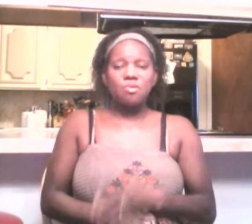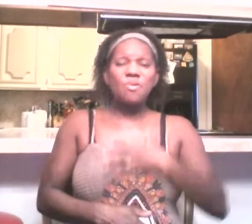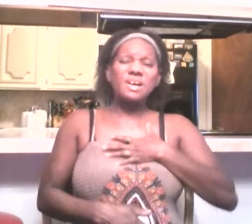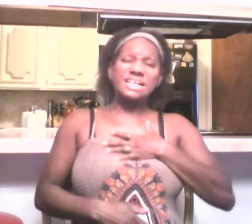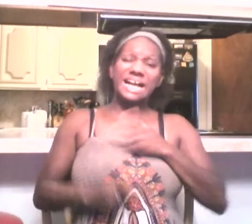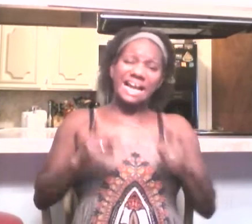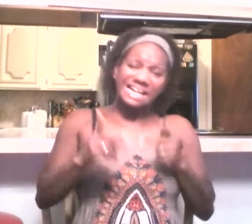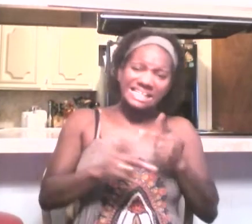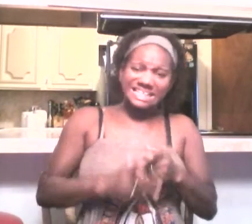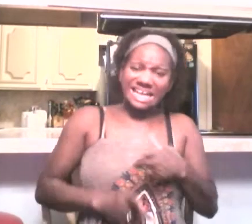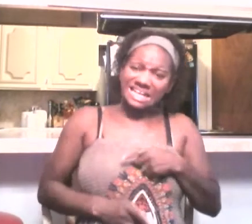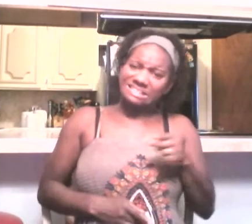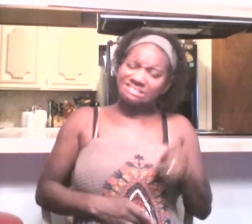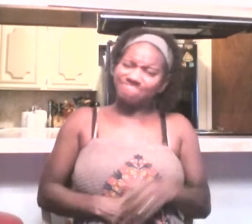Oh, I kind of like her.